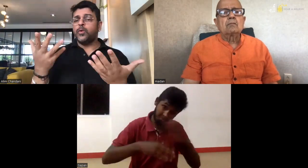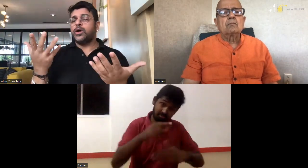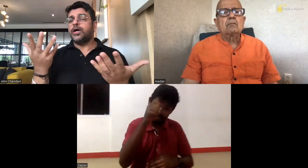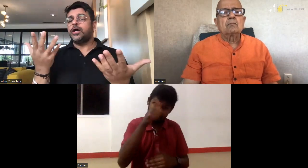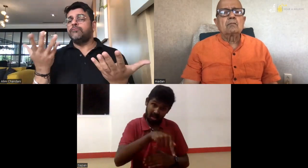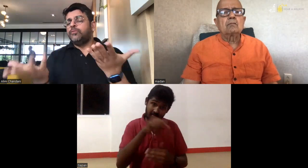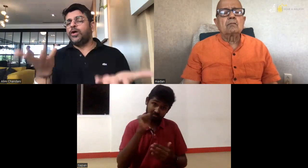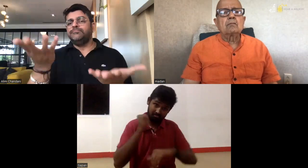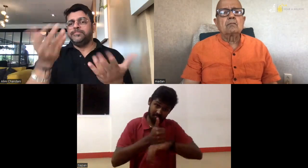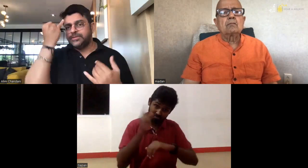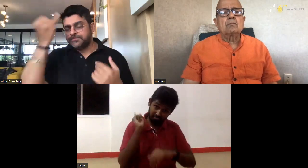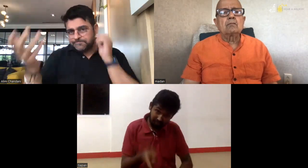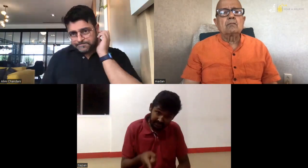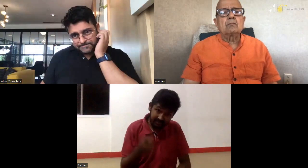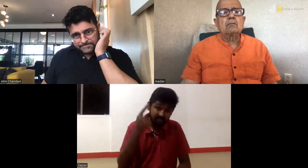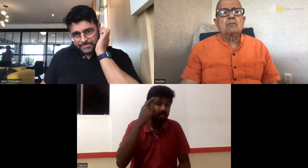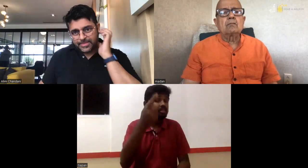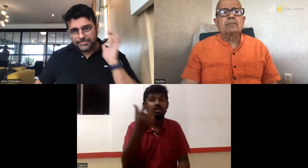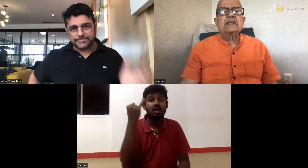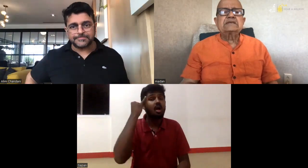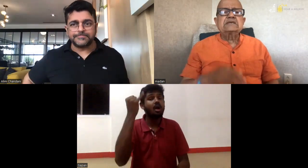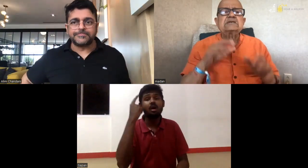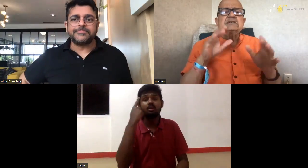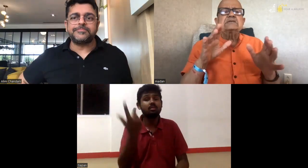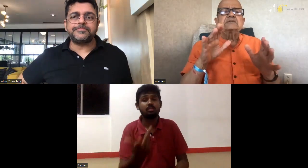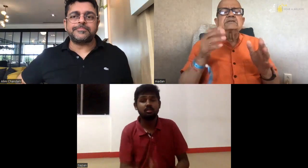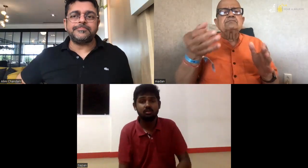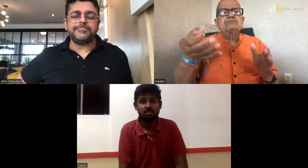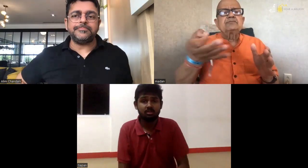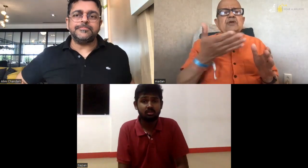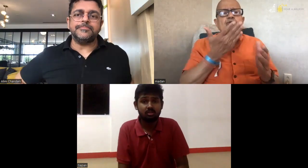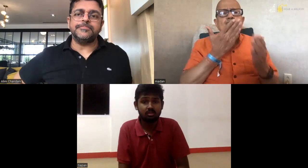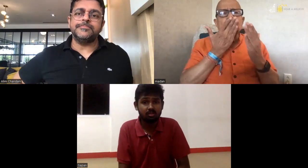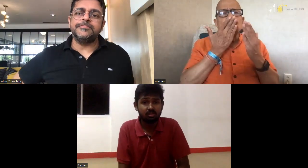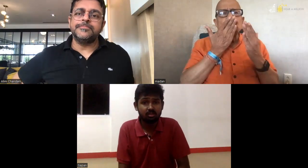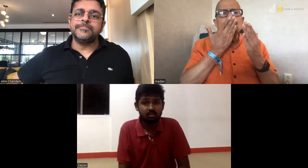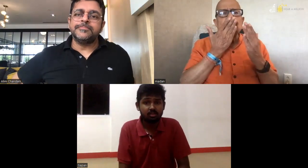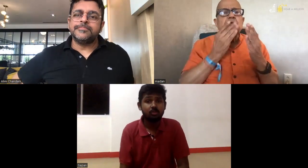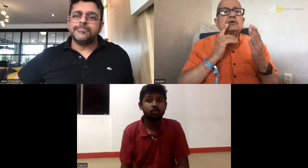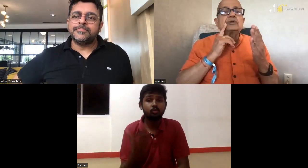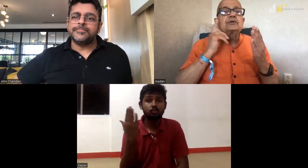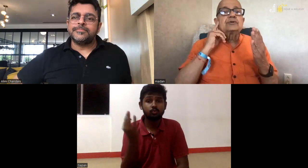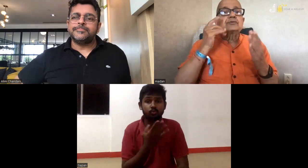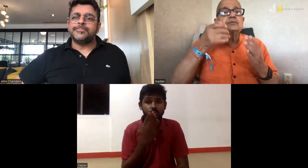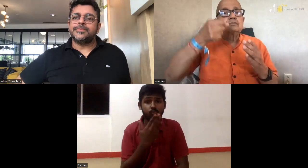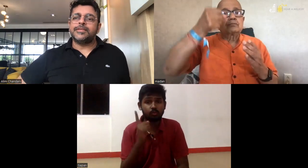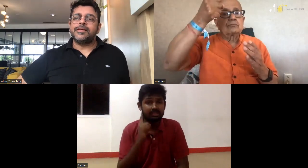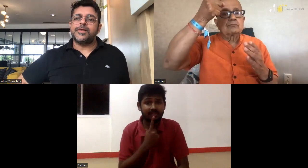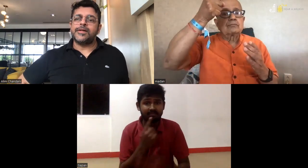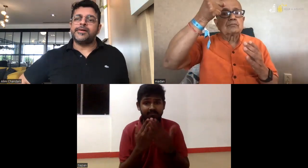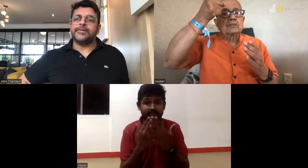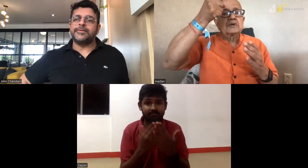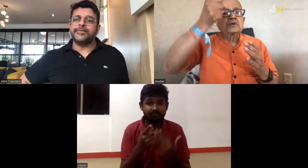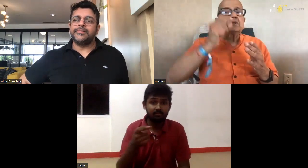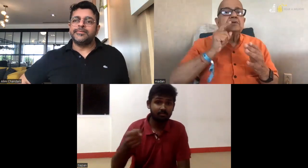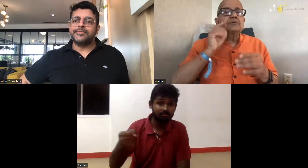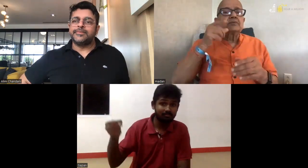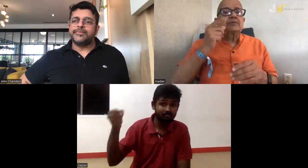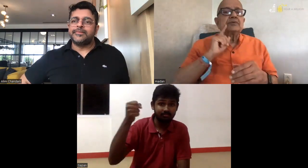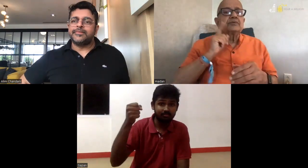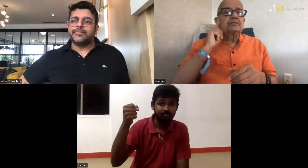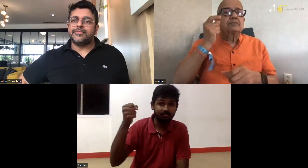would, if I would come uh, uh, in front of everybody, then people would say, we have Dr. Madan, we don't need to